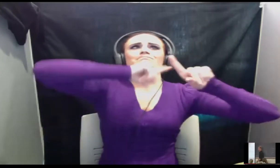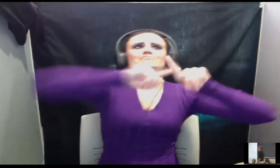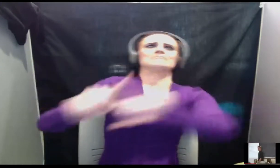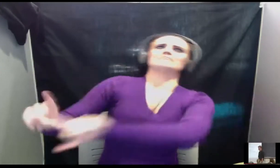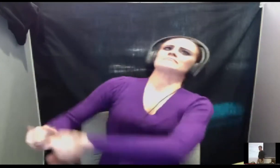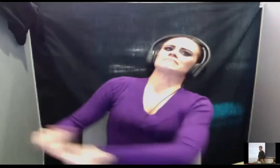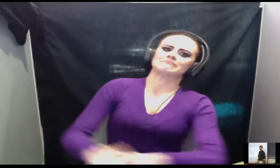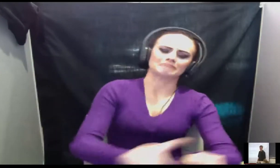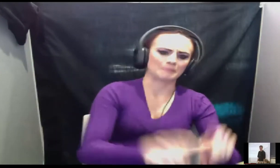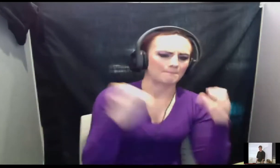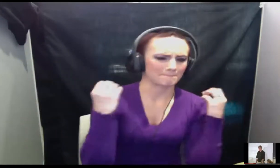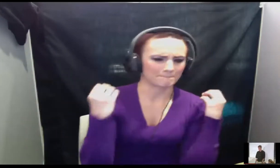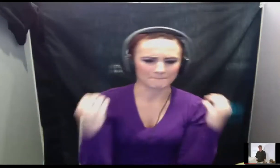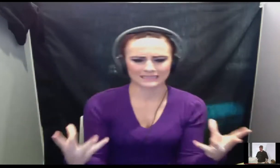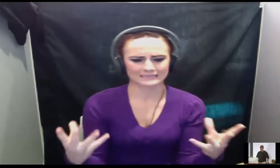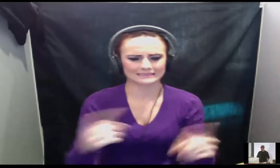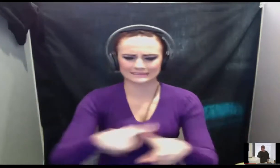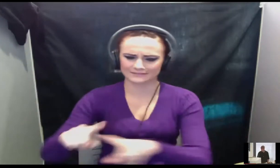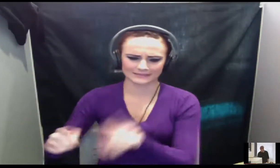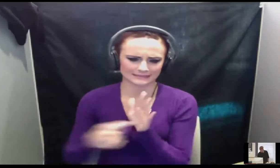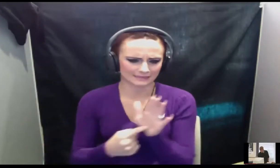talk more about this a little bit.